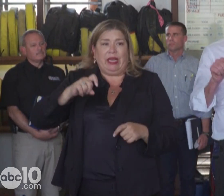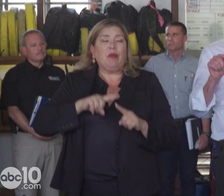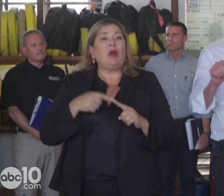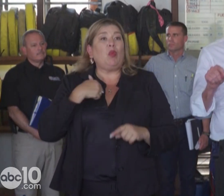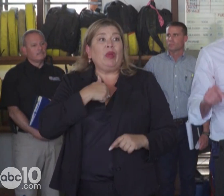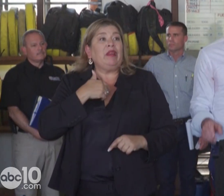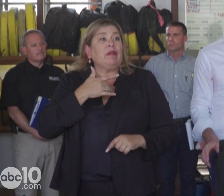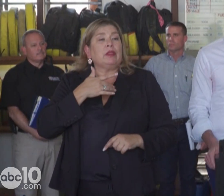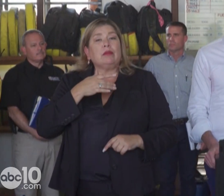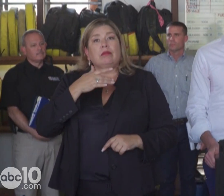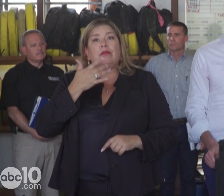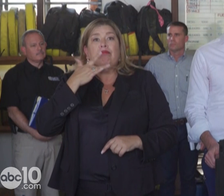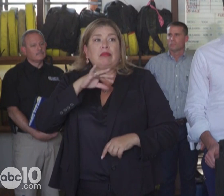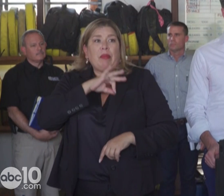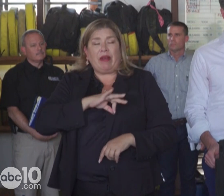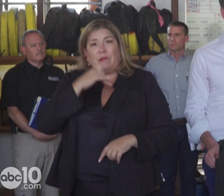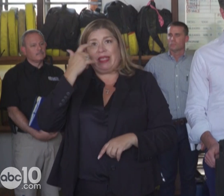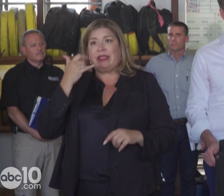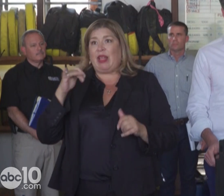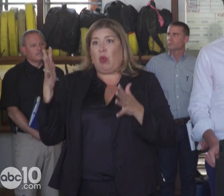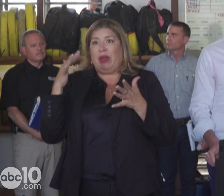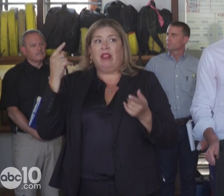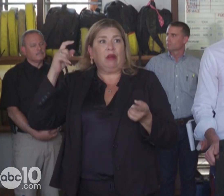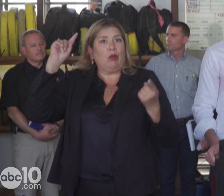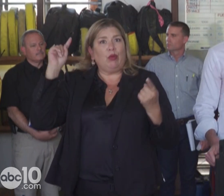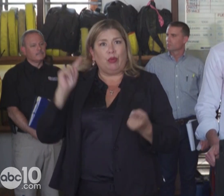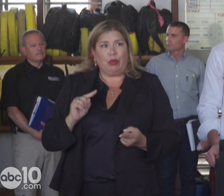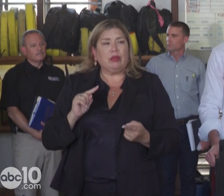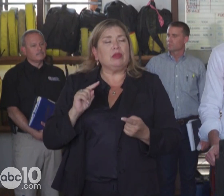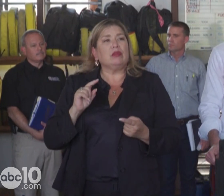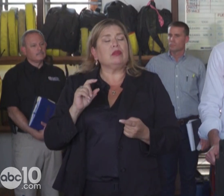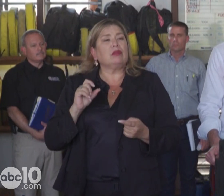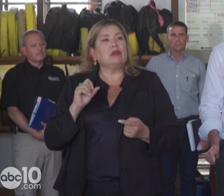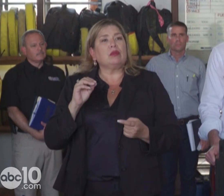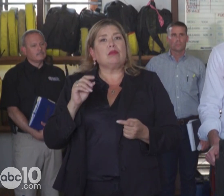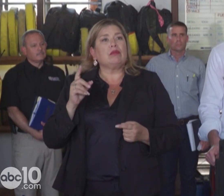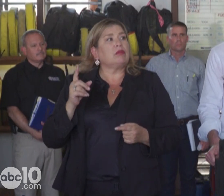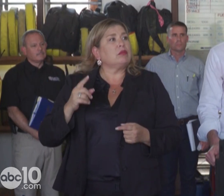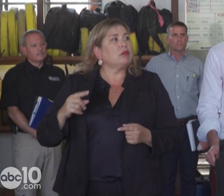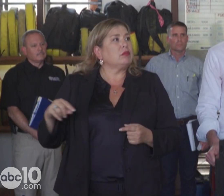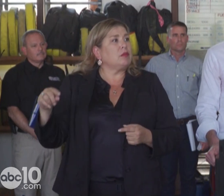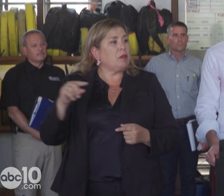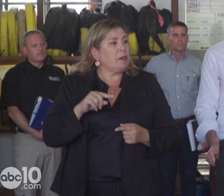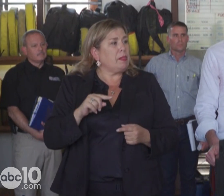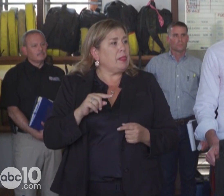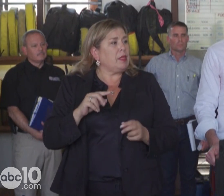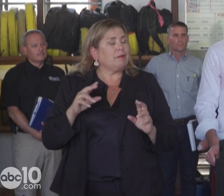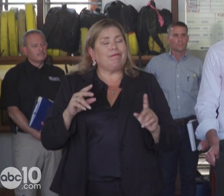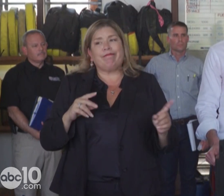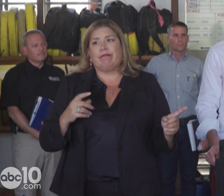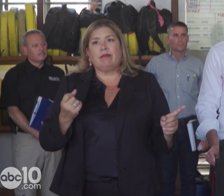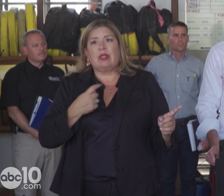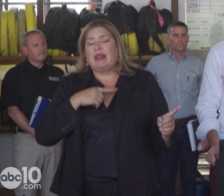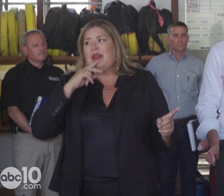benefiting because of this respite of the winds, and so people are out there as aggressively as they can be for this moment.